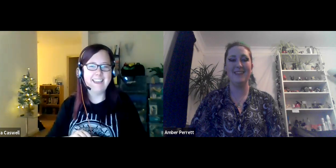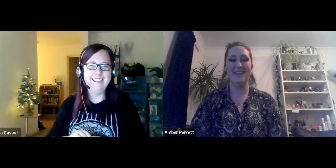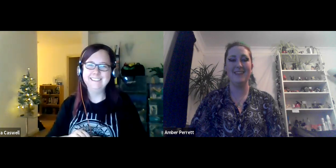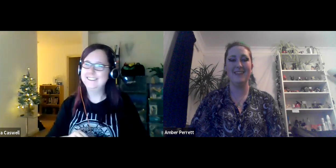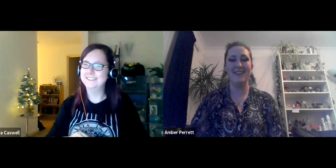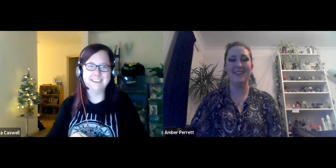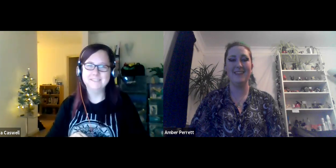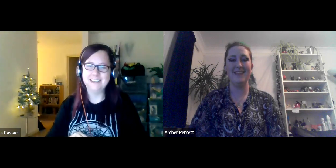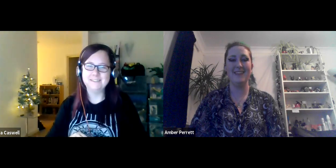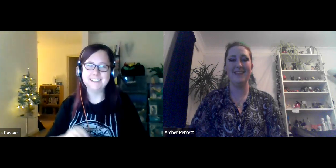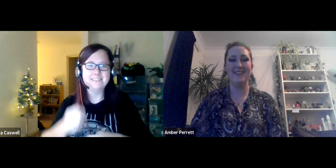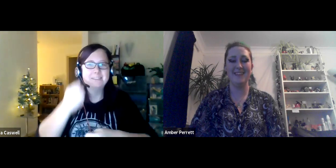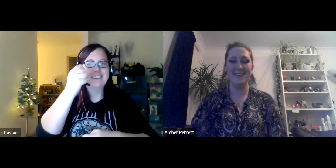again because I completely mess up.